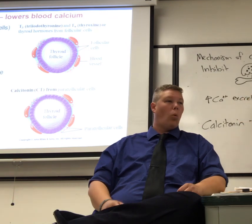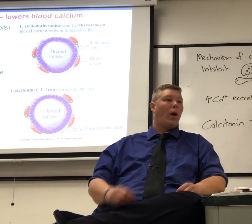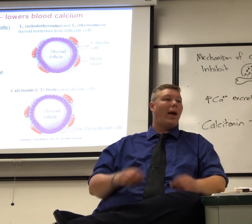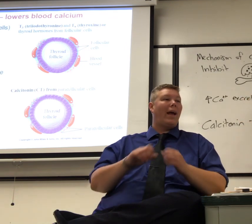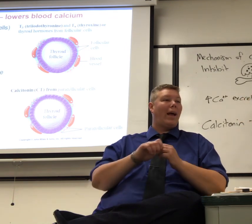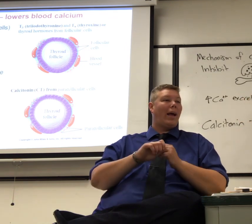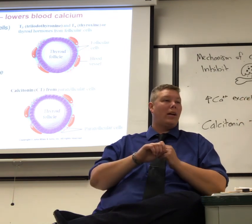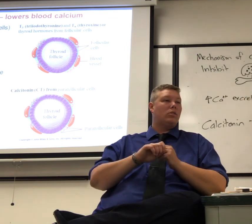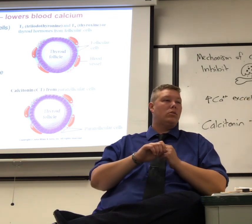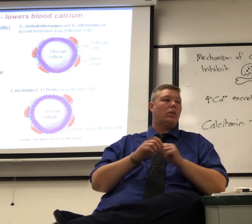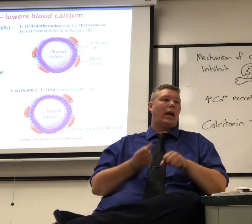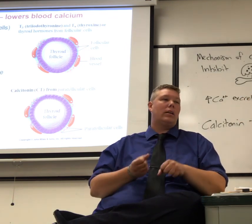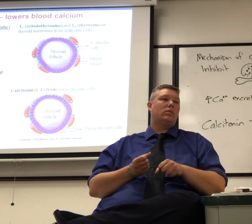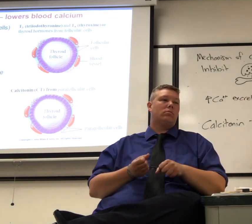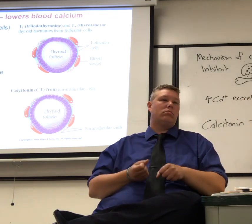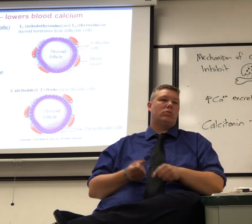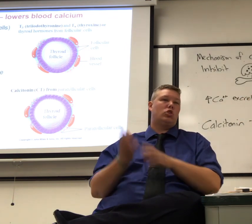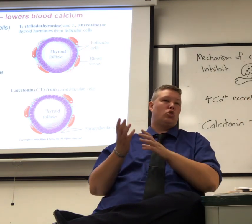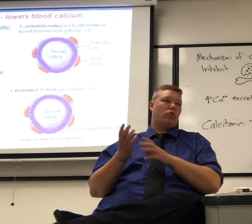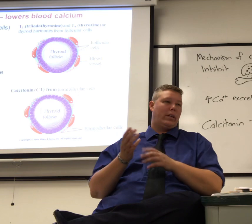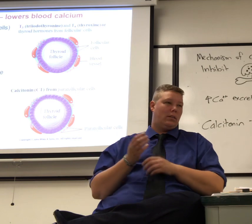Increase calcium